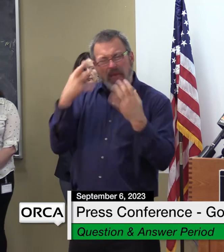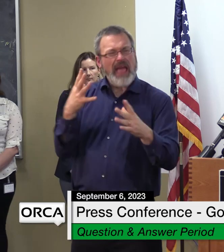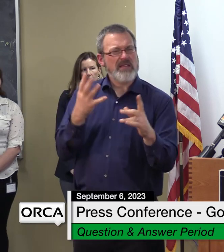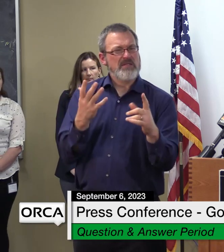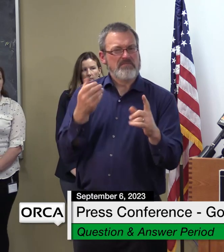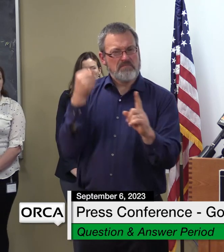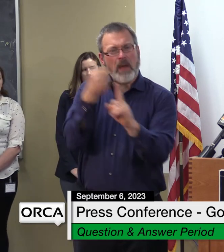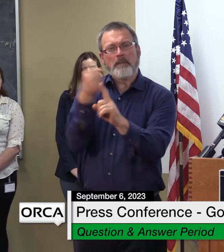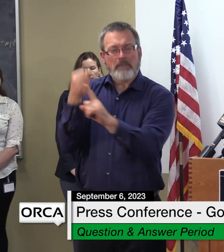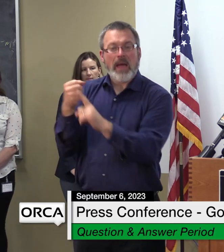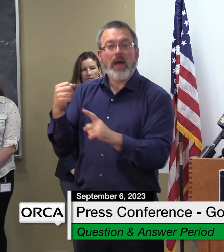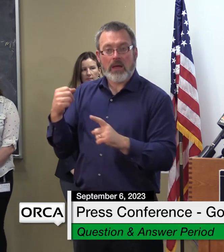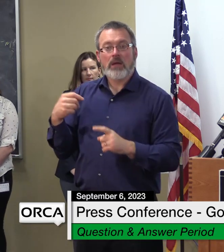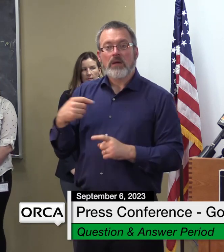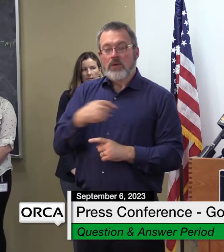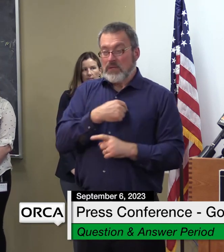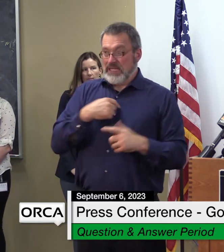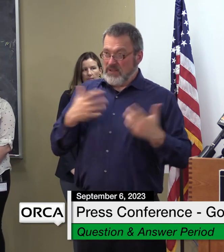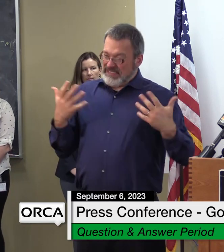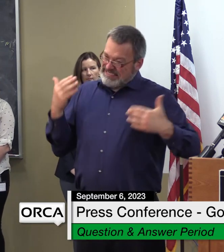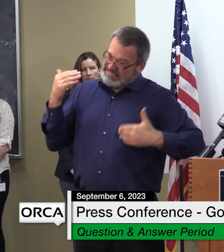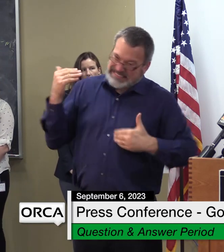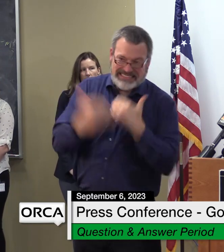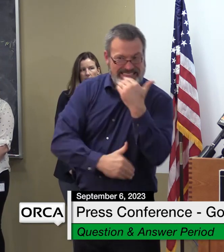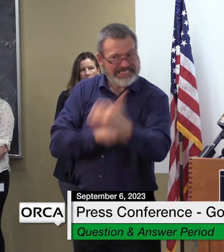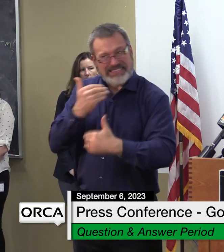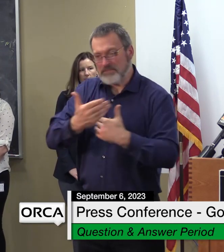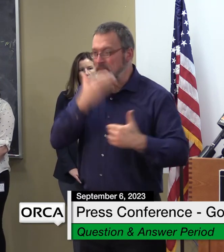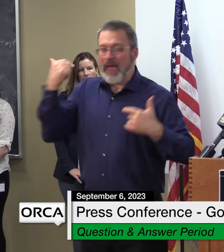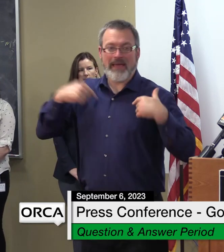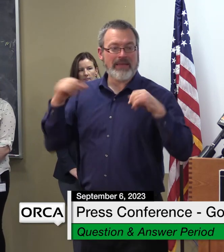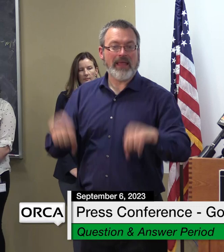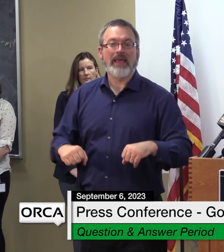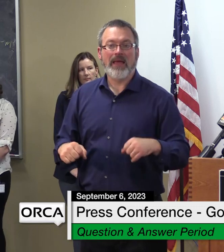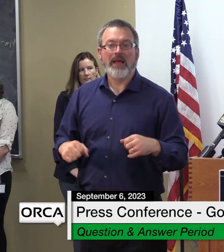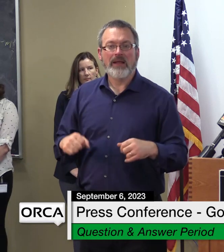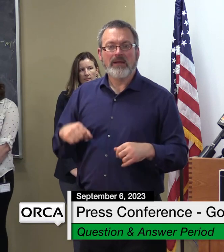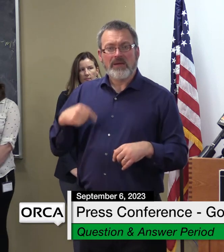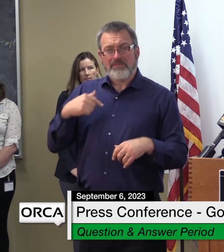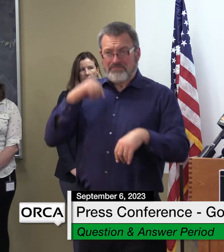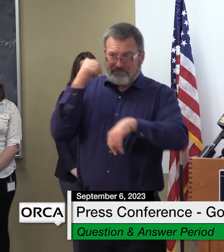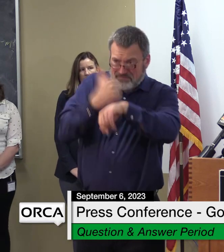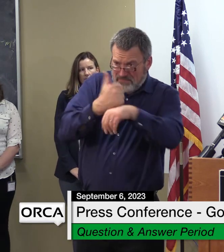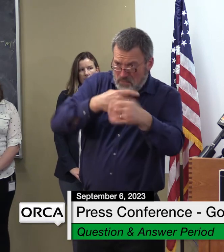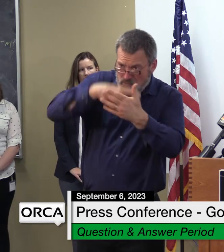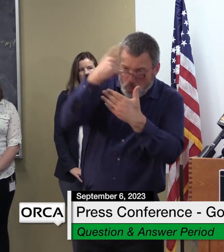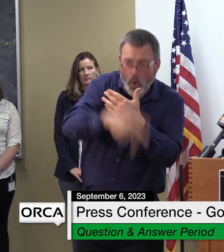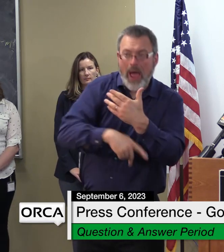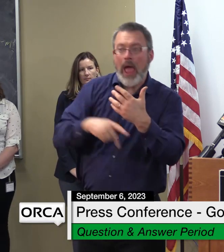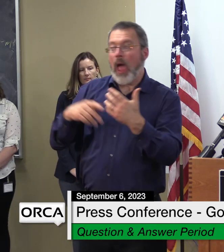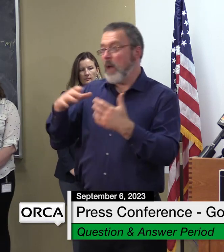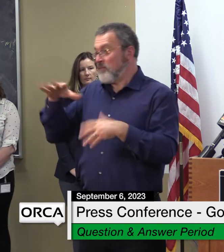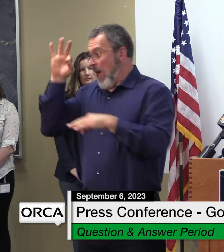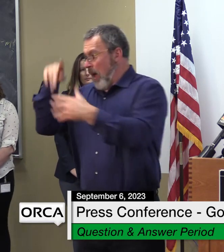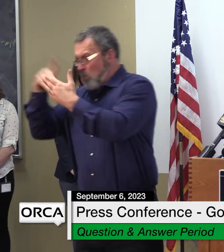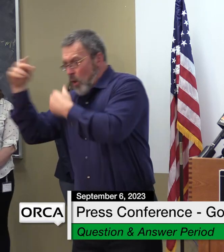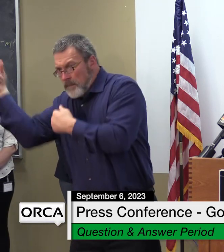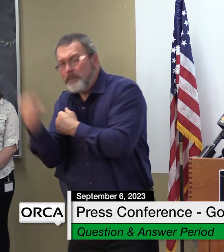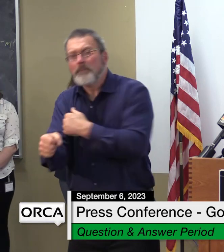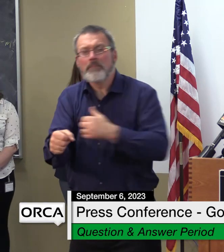trying to do the best we can to put these programs in place, new programs in some instances,